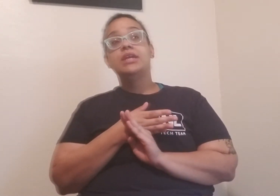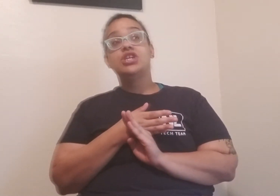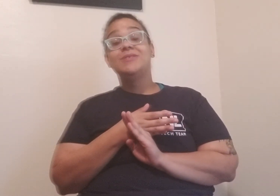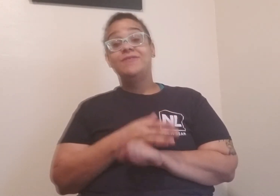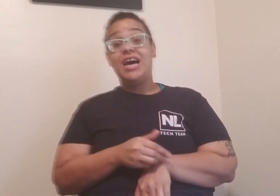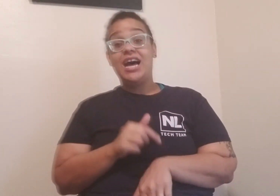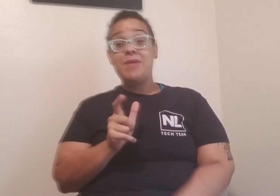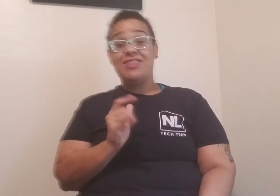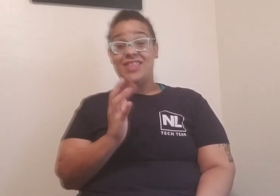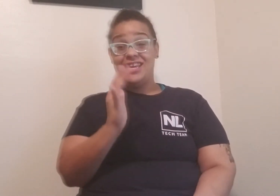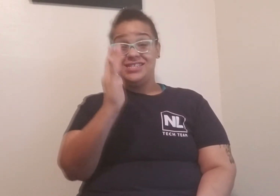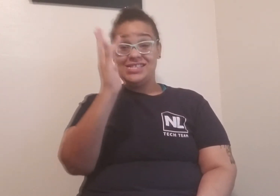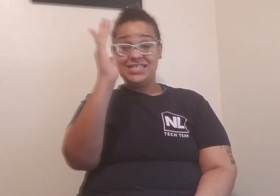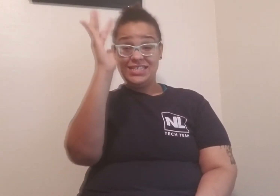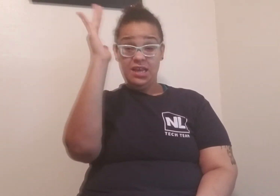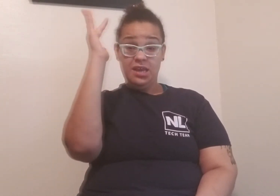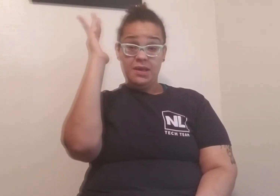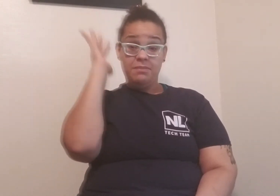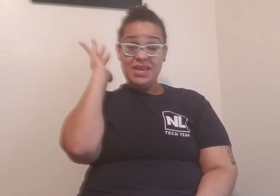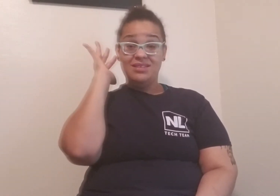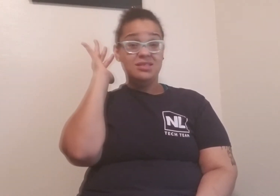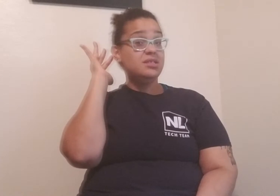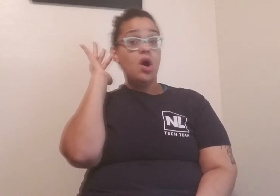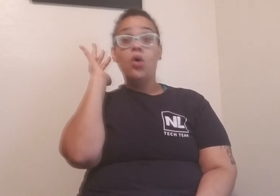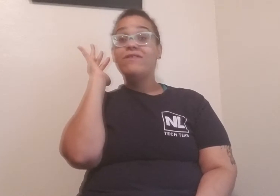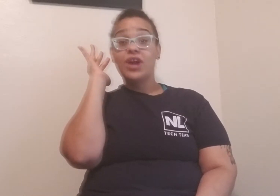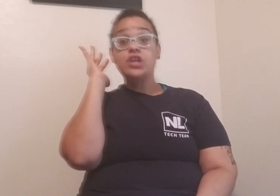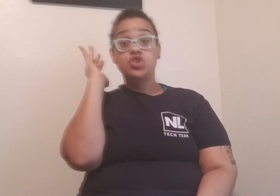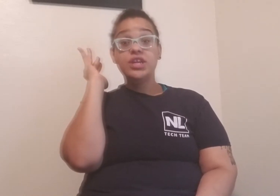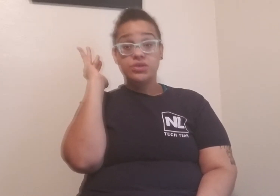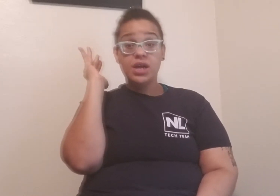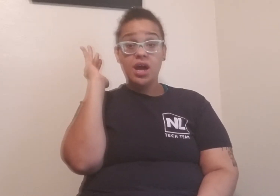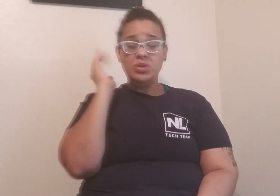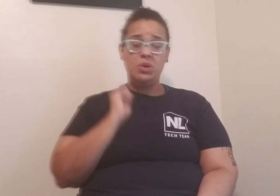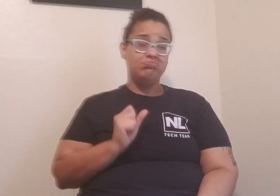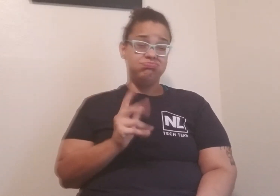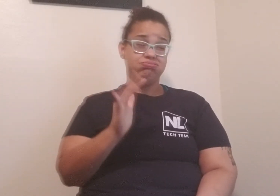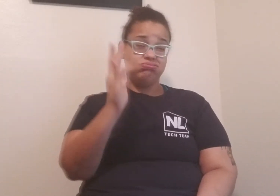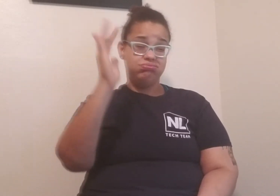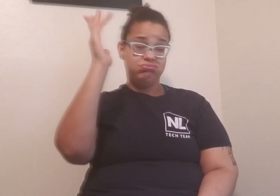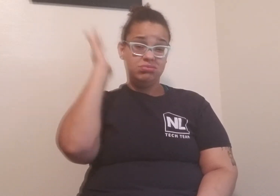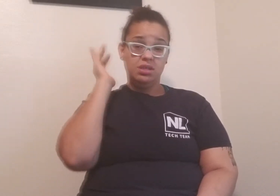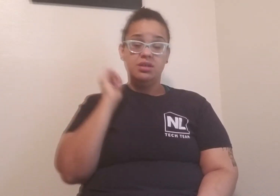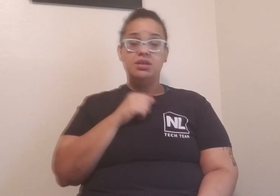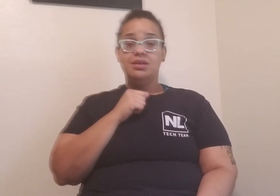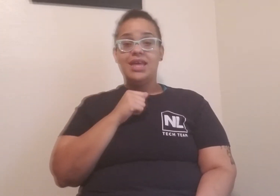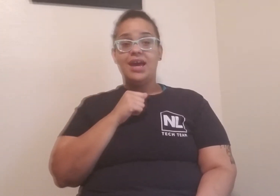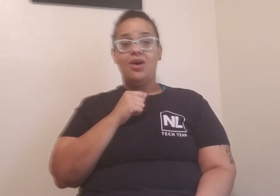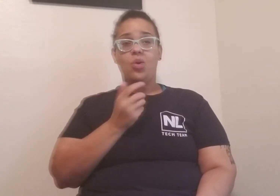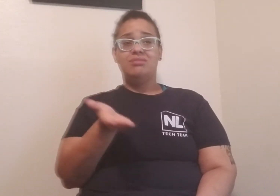terms of time, this means over 100 years ago. So yeah, or